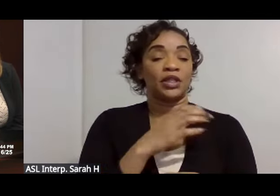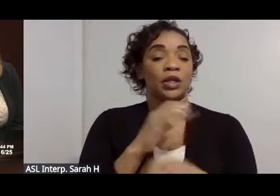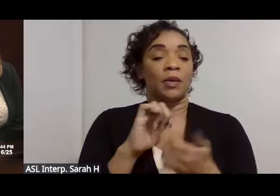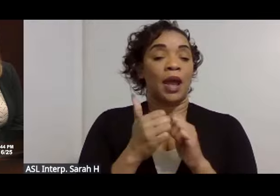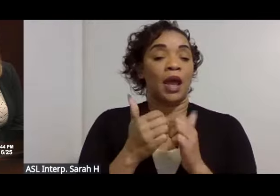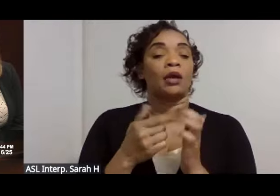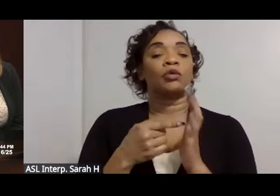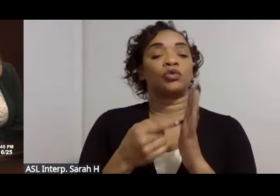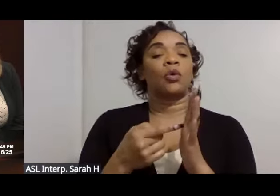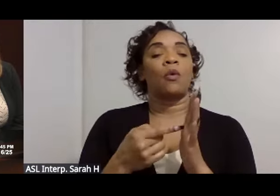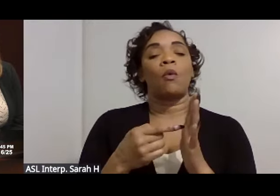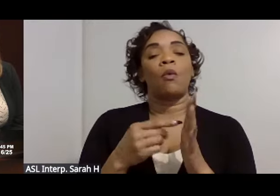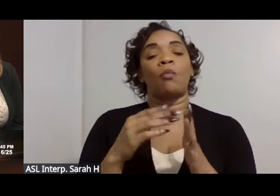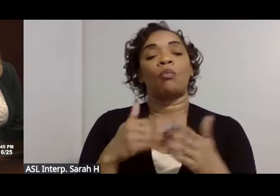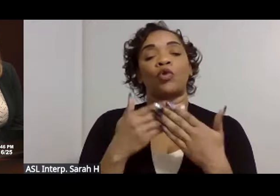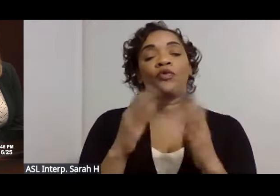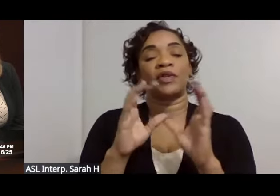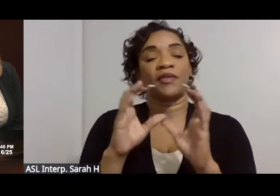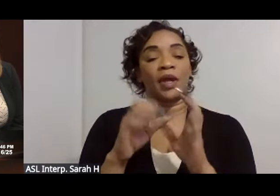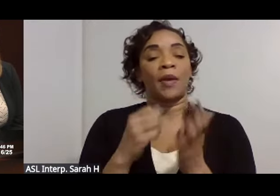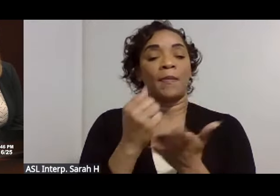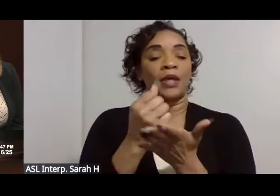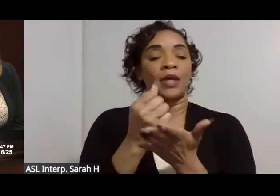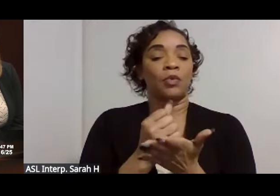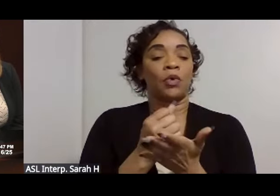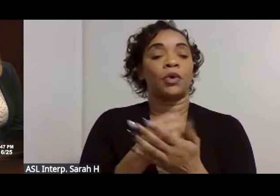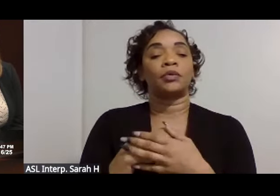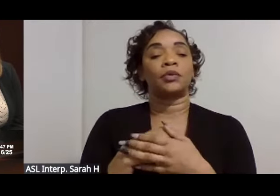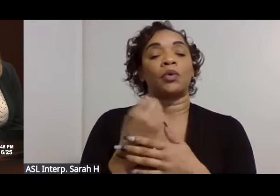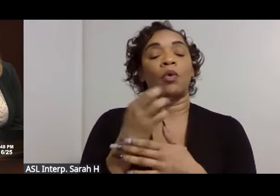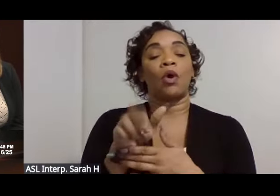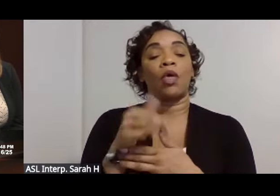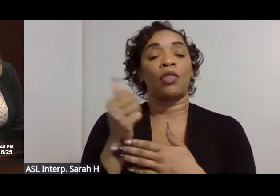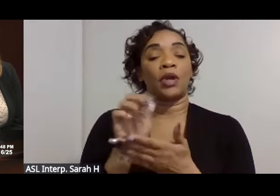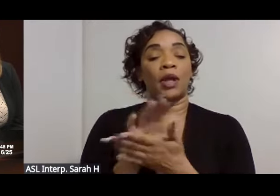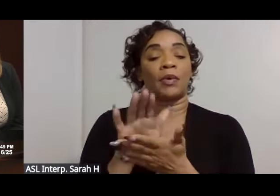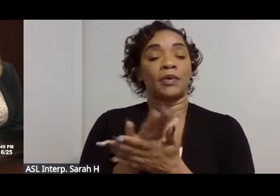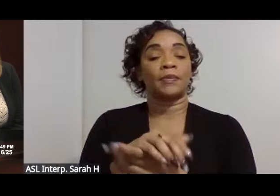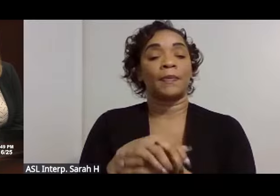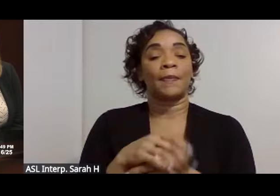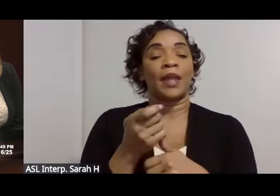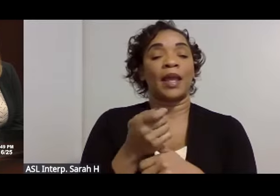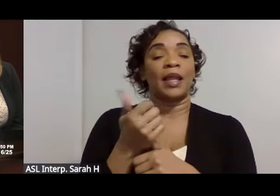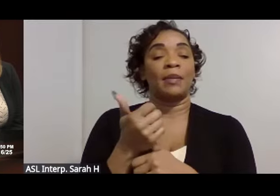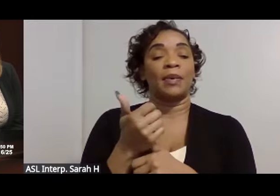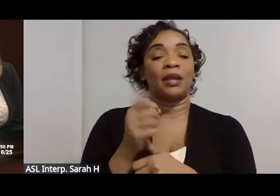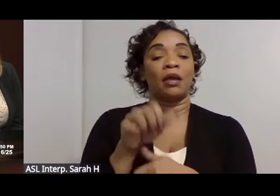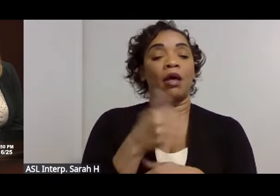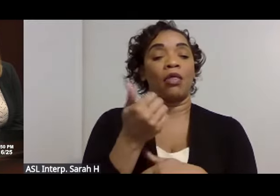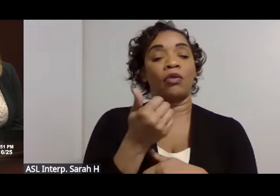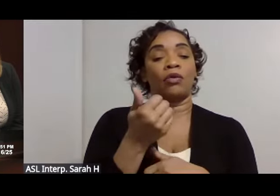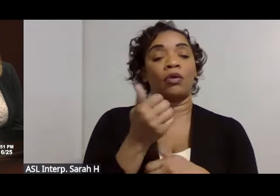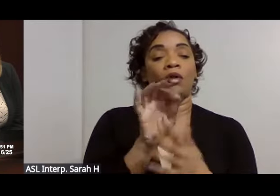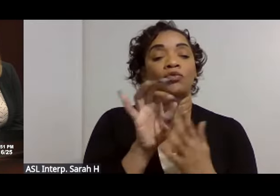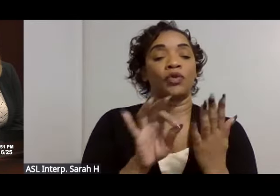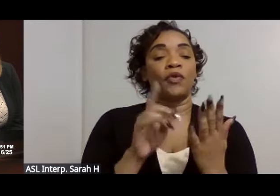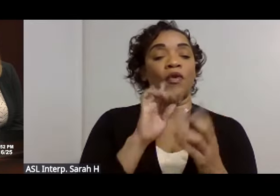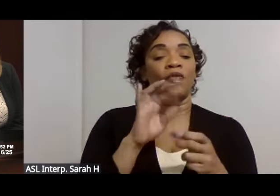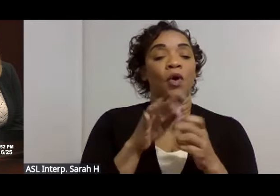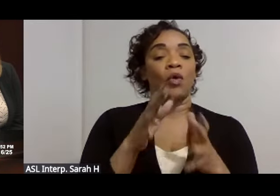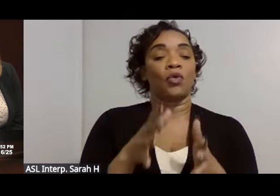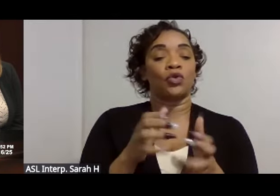Eliminate affidavit alternative for voters without photo ID. Require photo ID or driver's license or partial